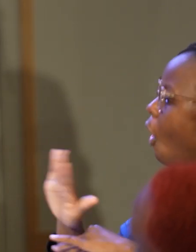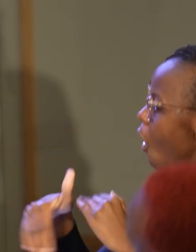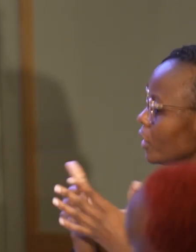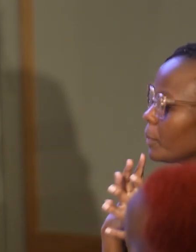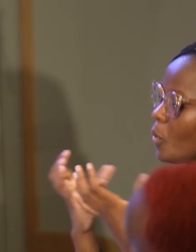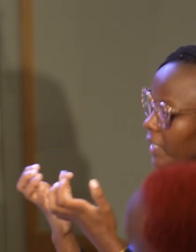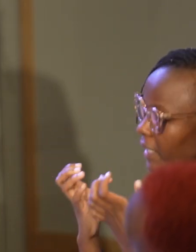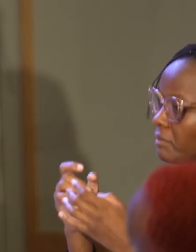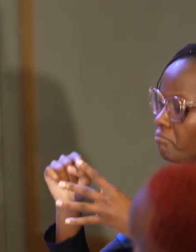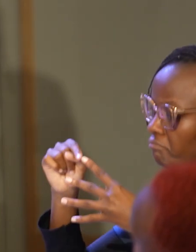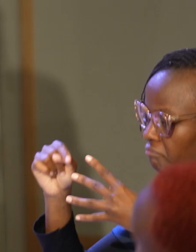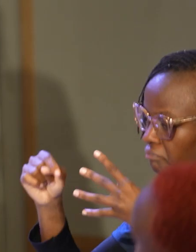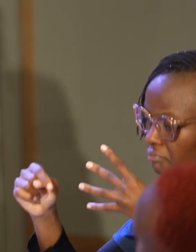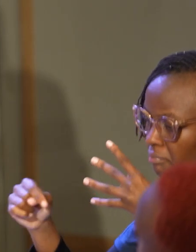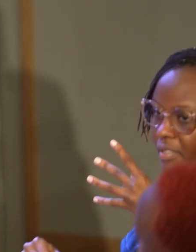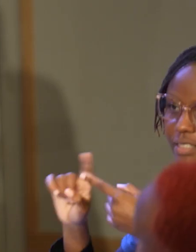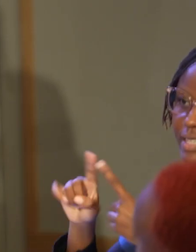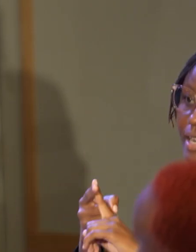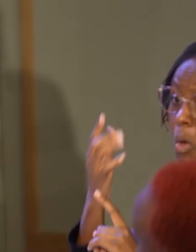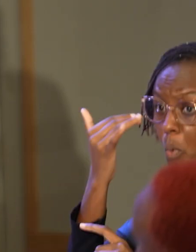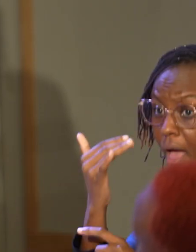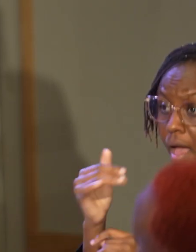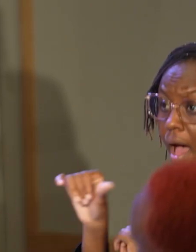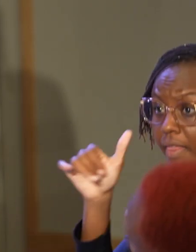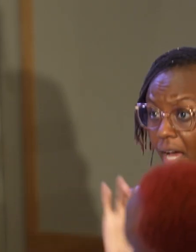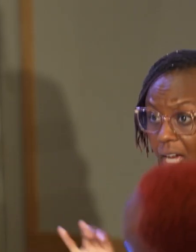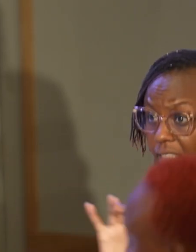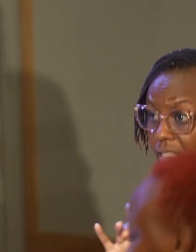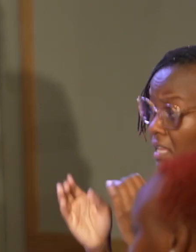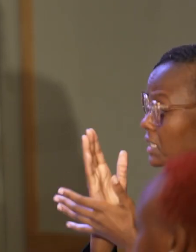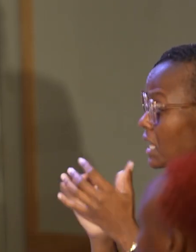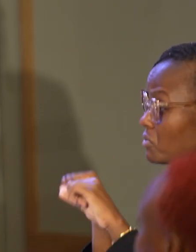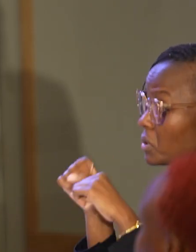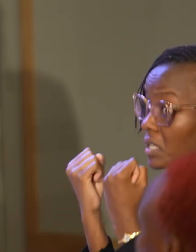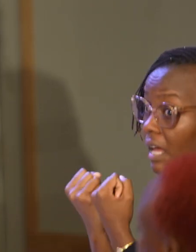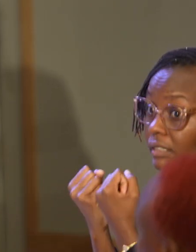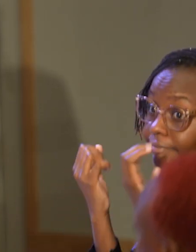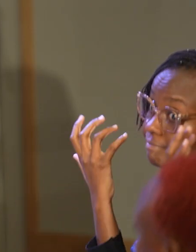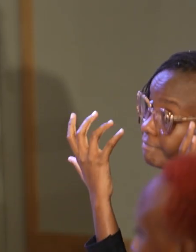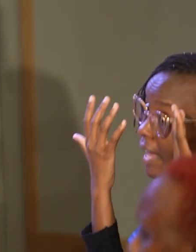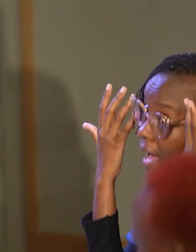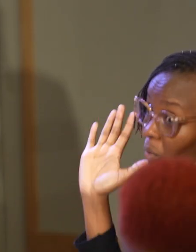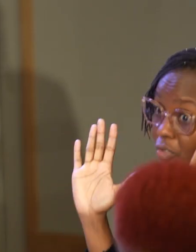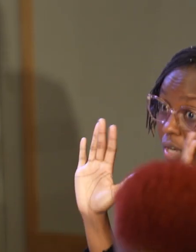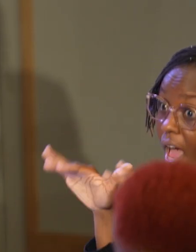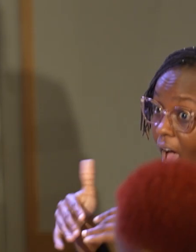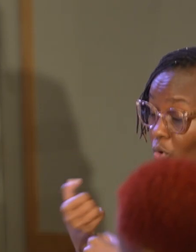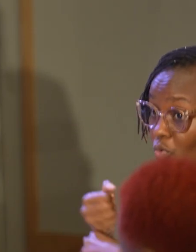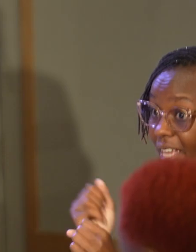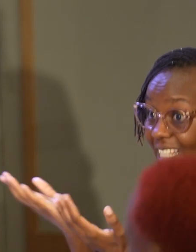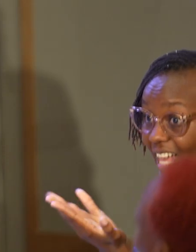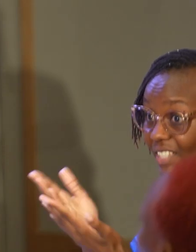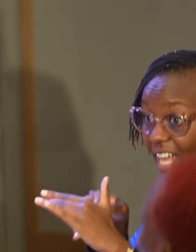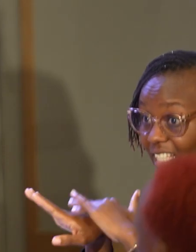this, because in some countries or in some societies, making services available to